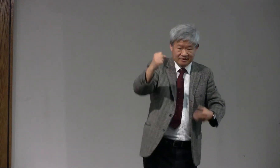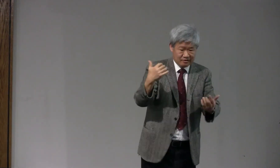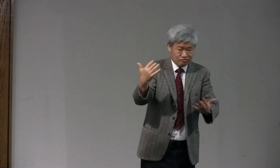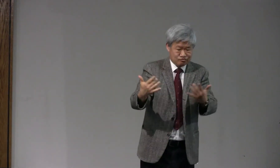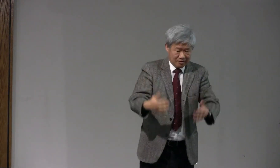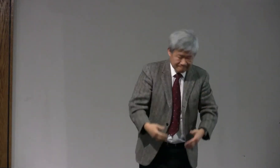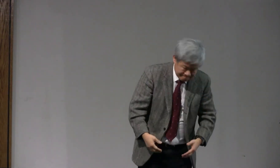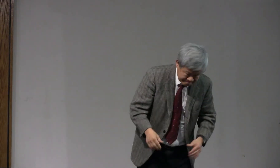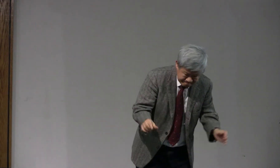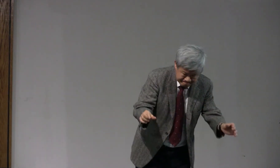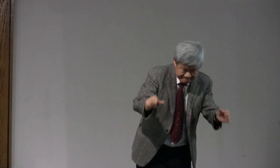Get a glass of water.